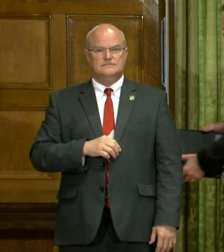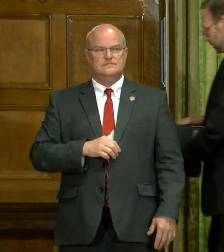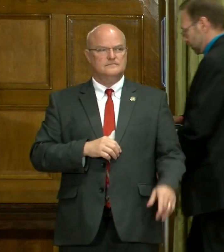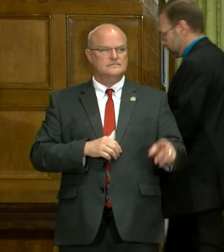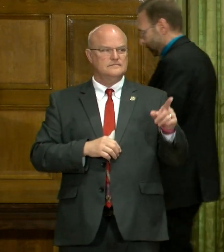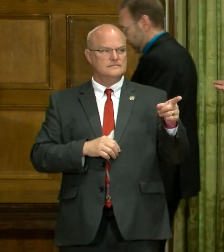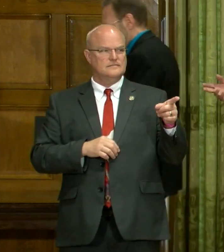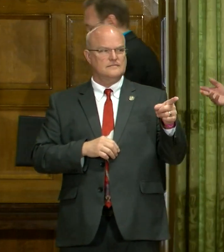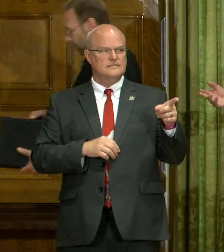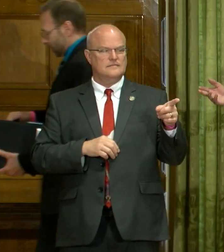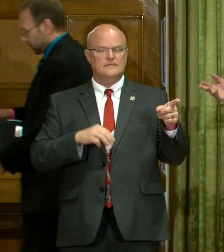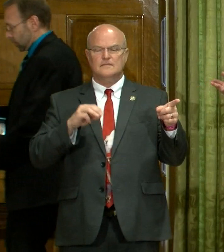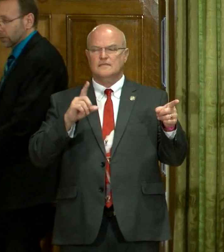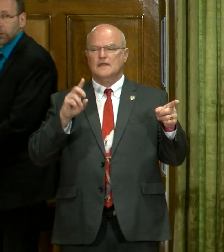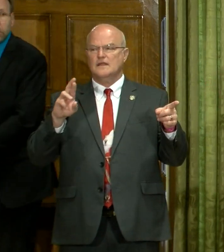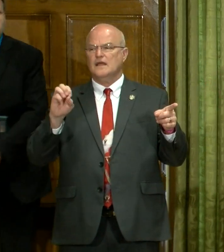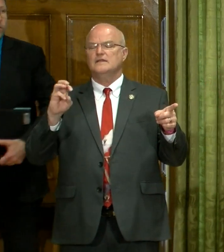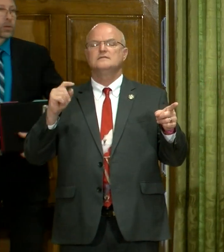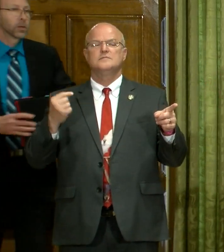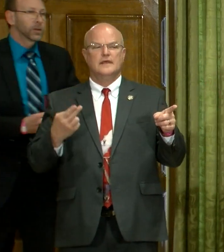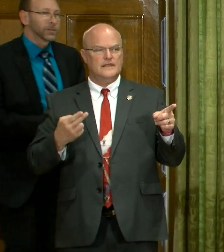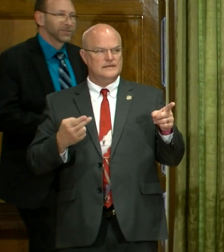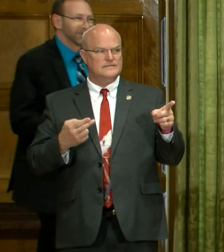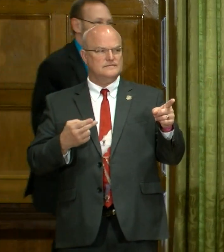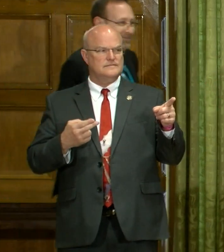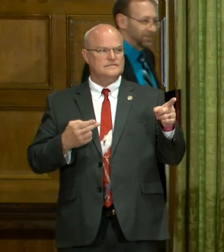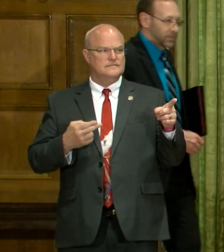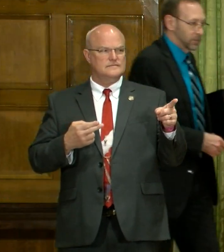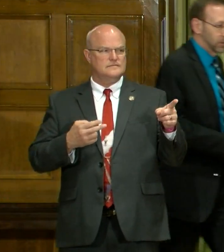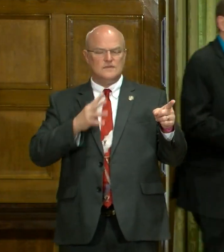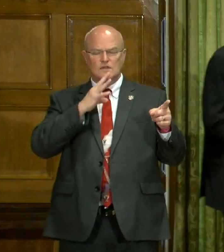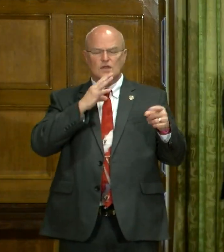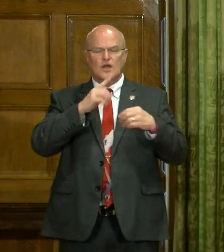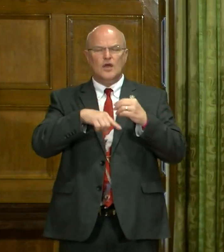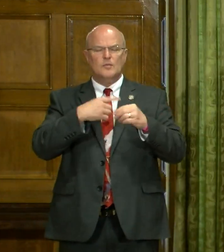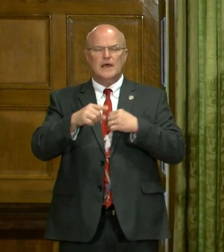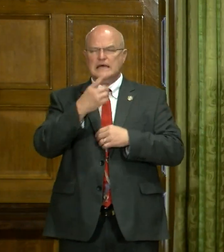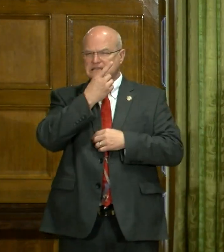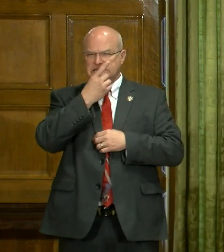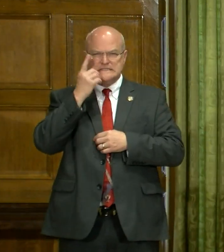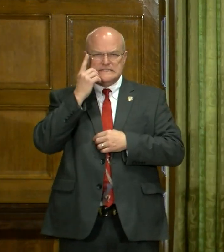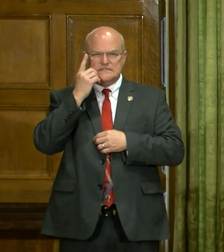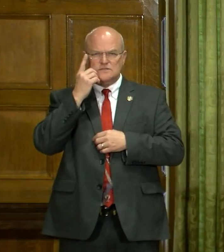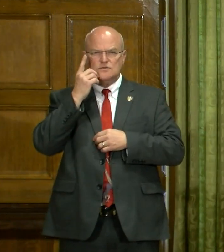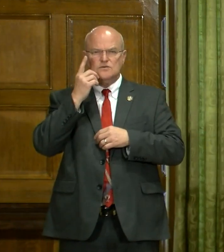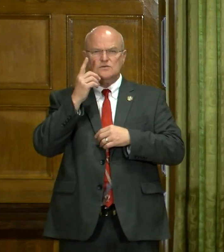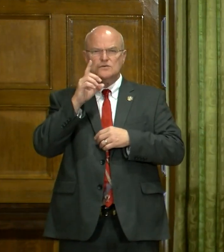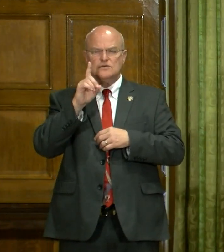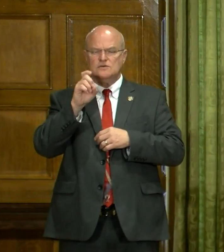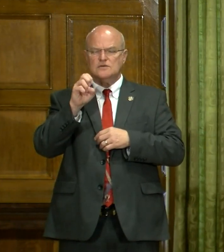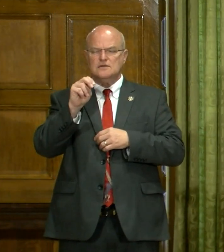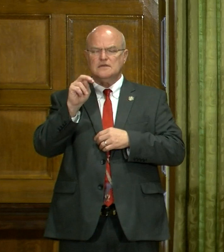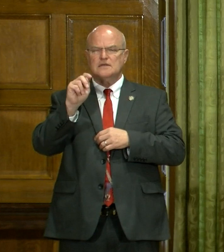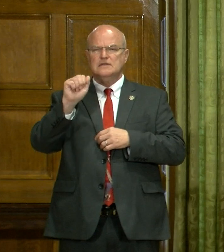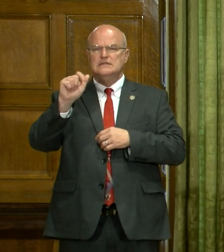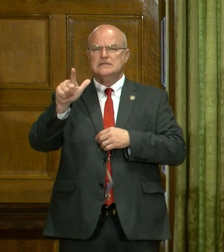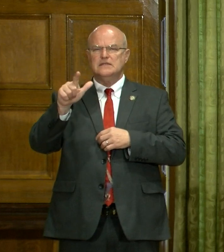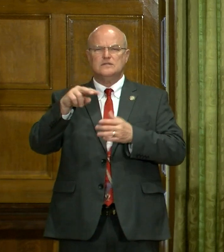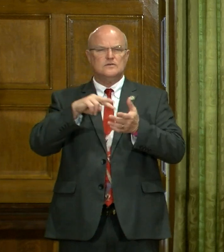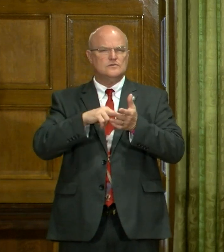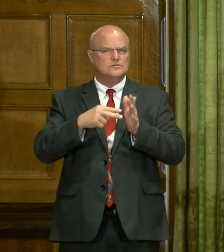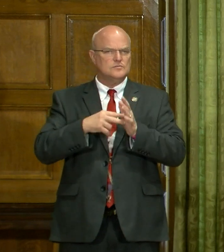Dr. Smith, when you're talking about dental procedures? Are you talking about